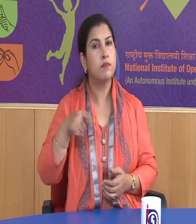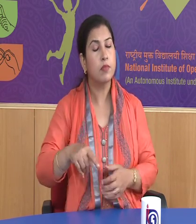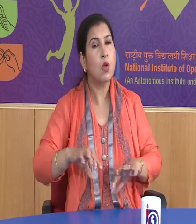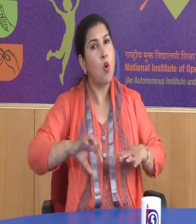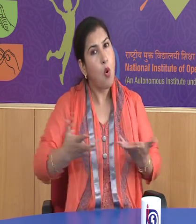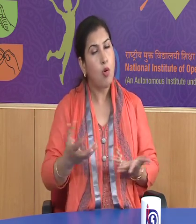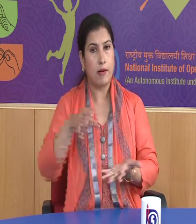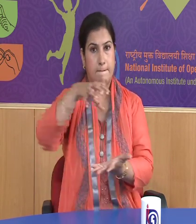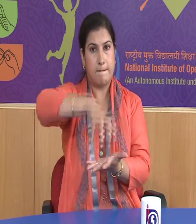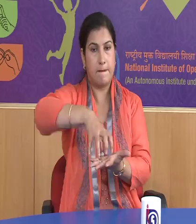institutions,